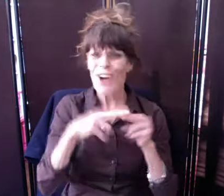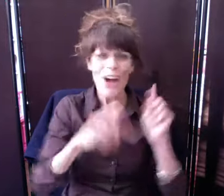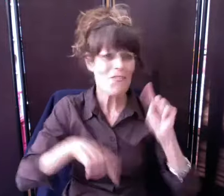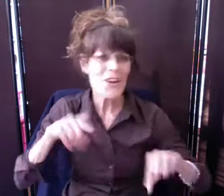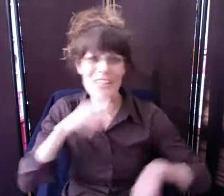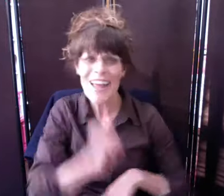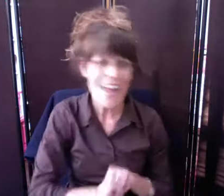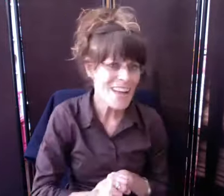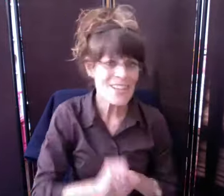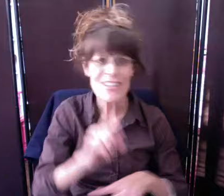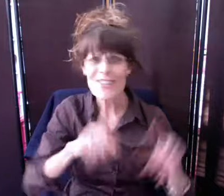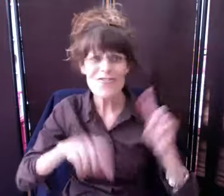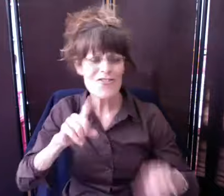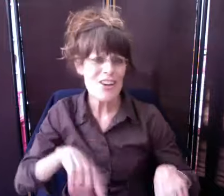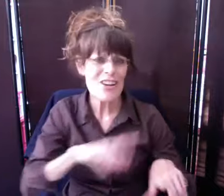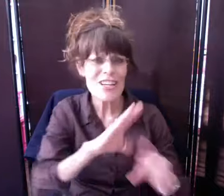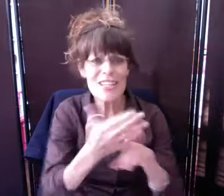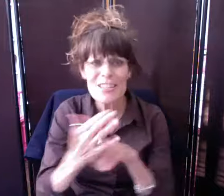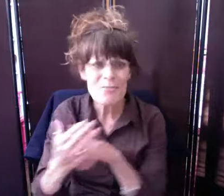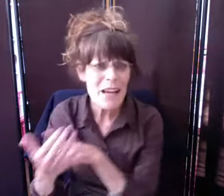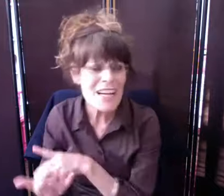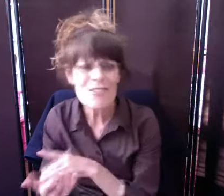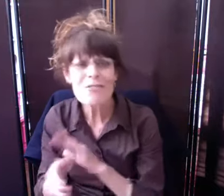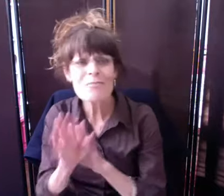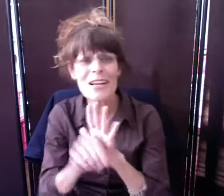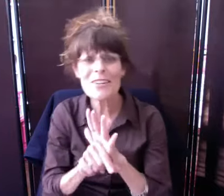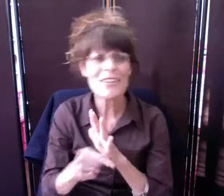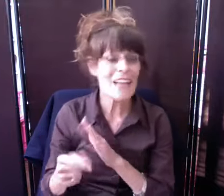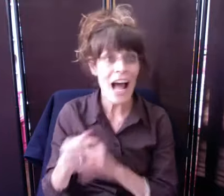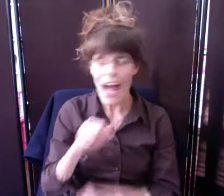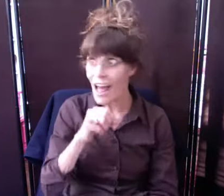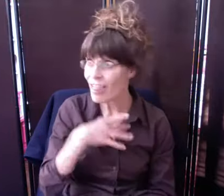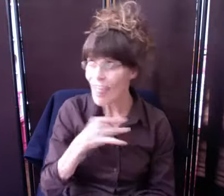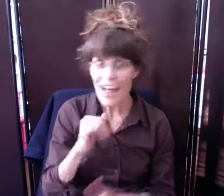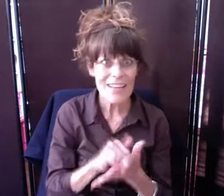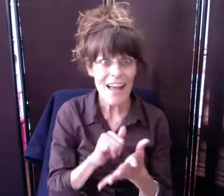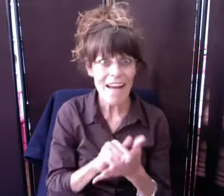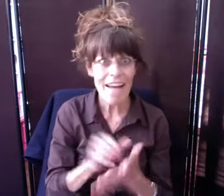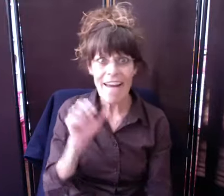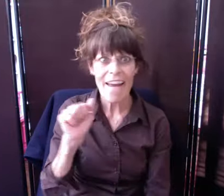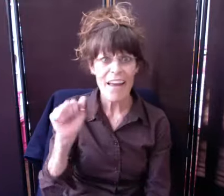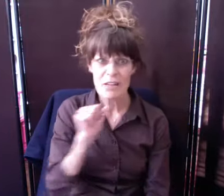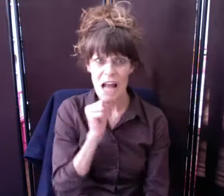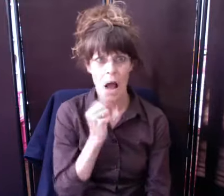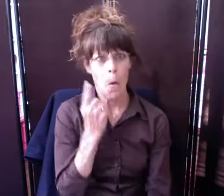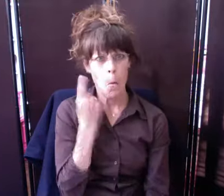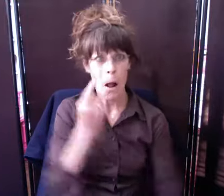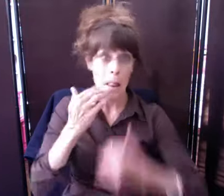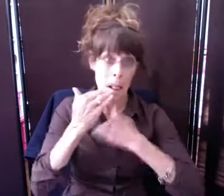and all different cars and you know, I like that. I like that AA wasn't one kind of people. And